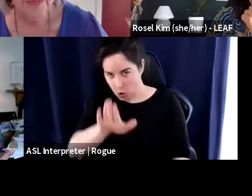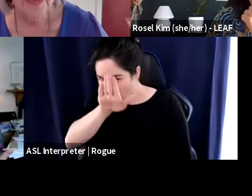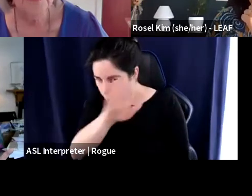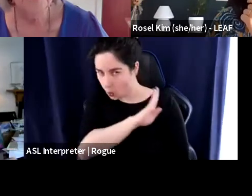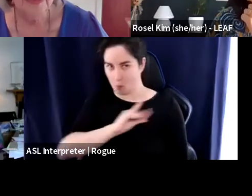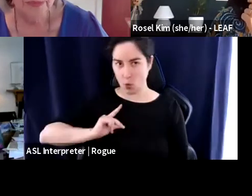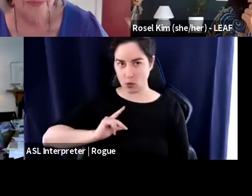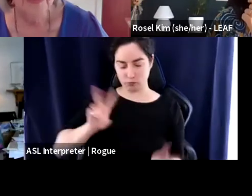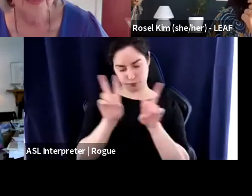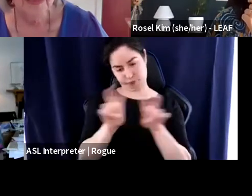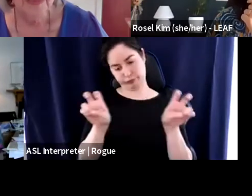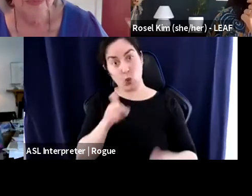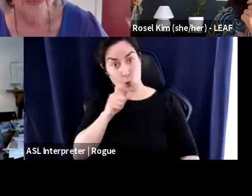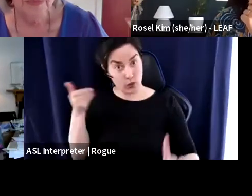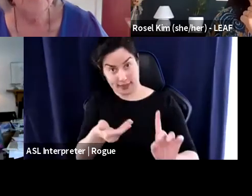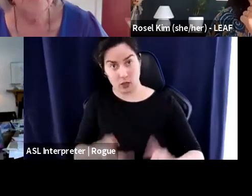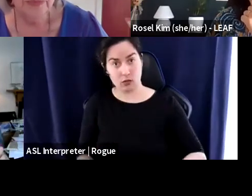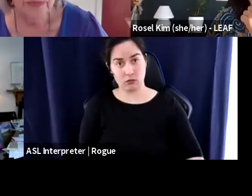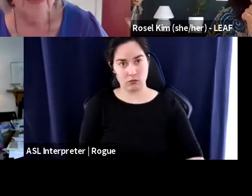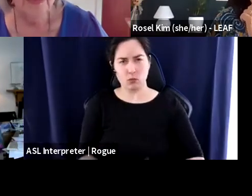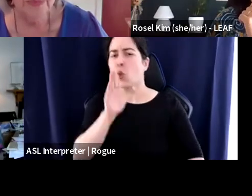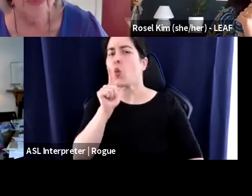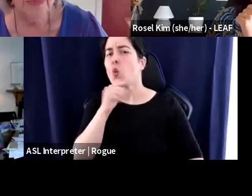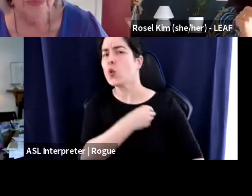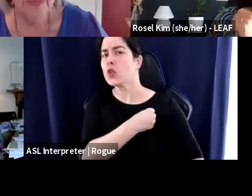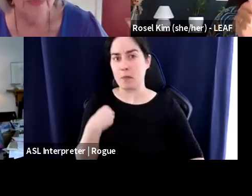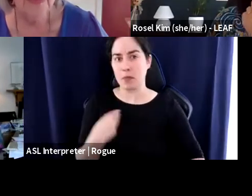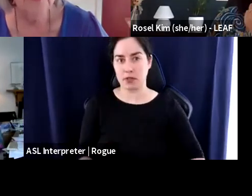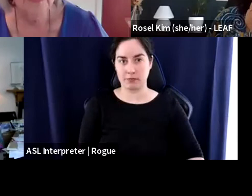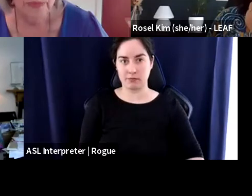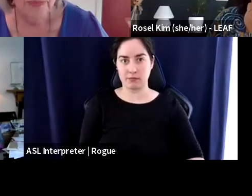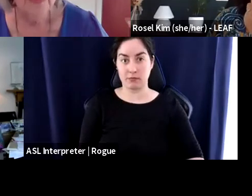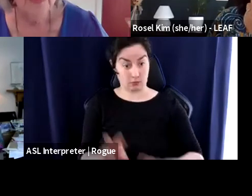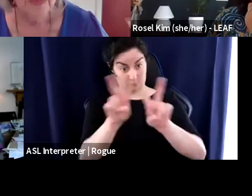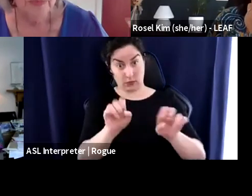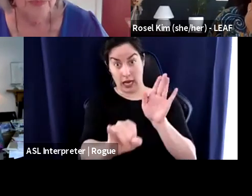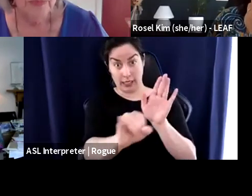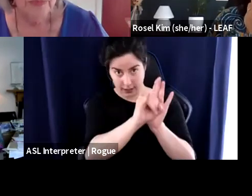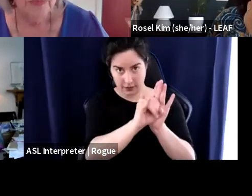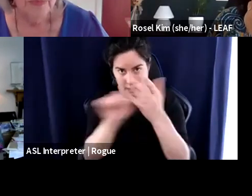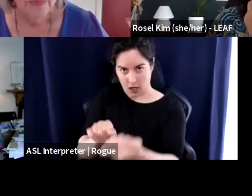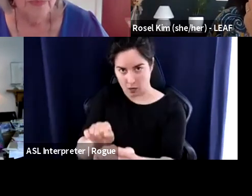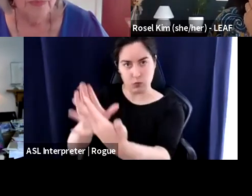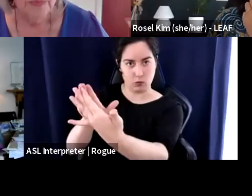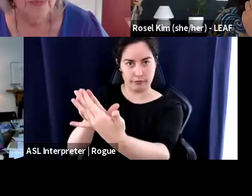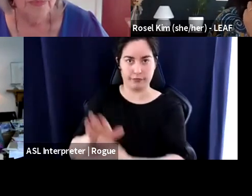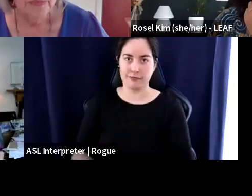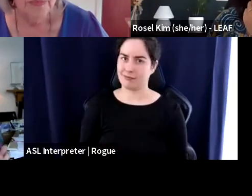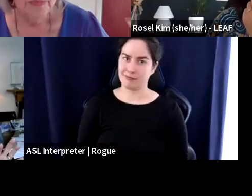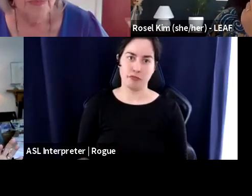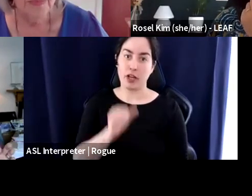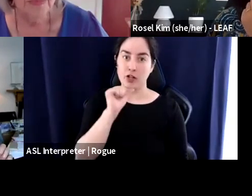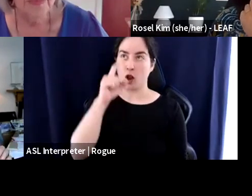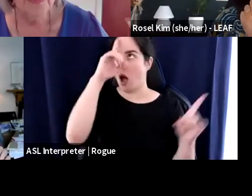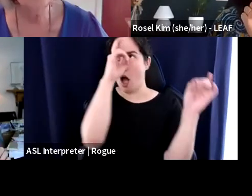board, who are your members, and start to address it. It's not rocket science, and I don't want to